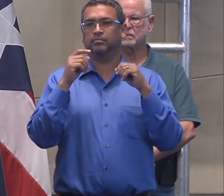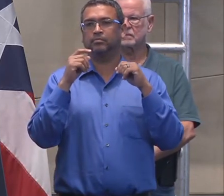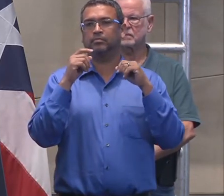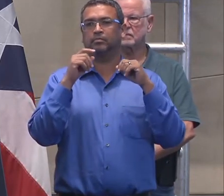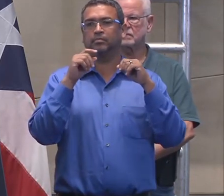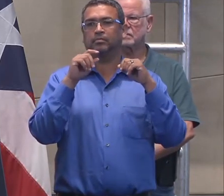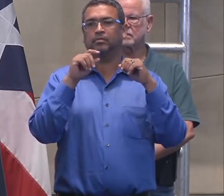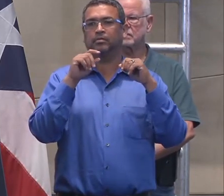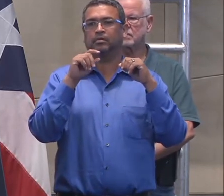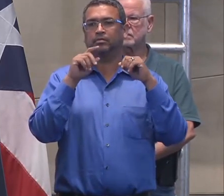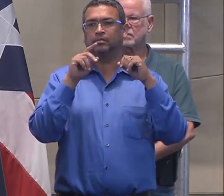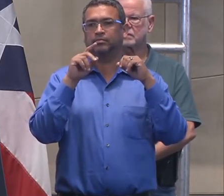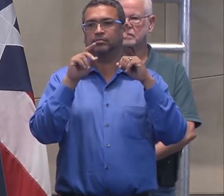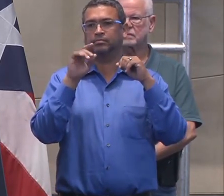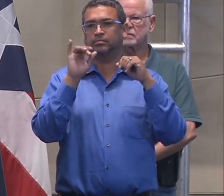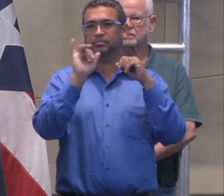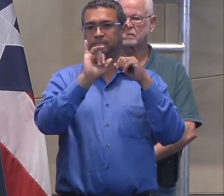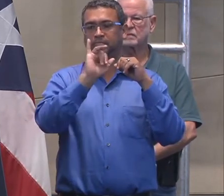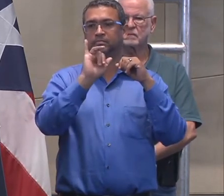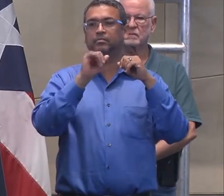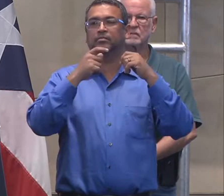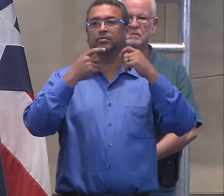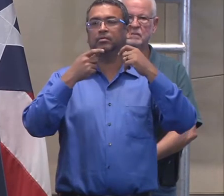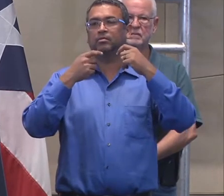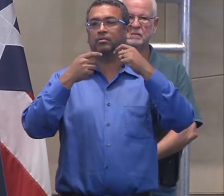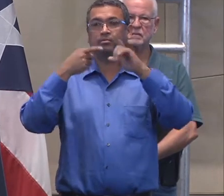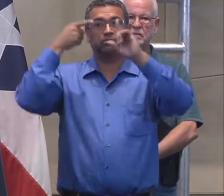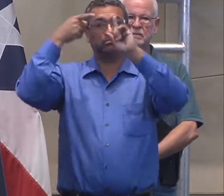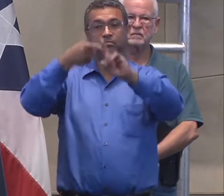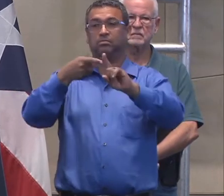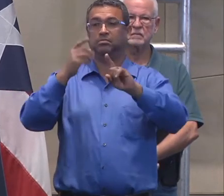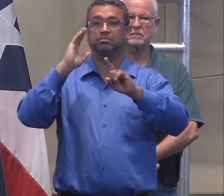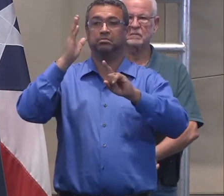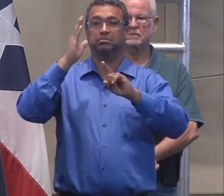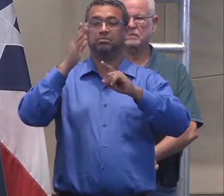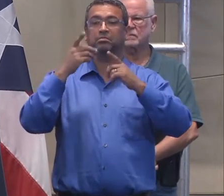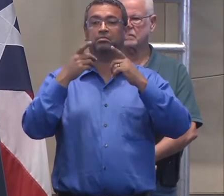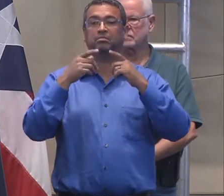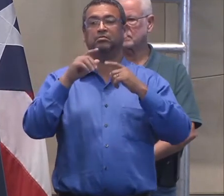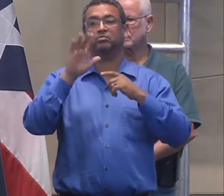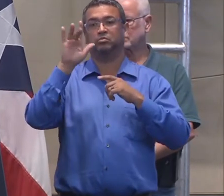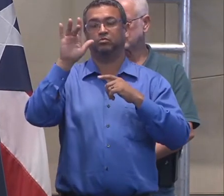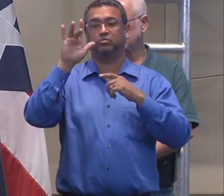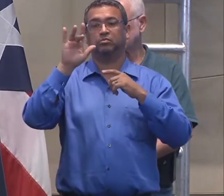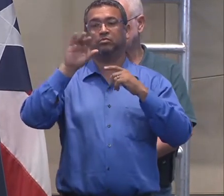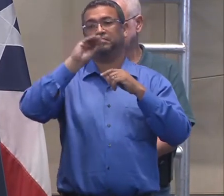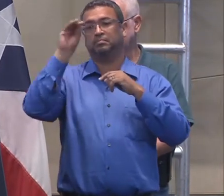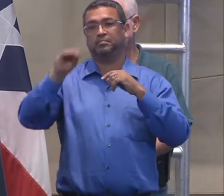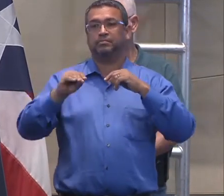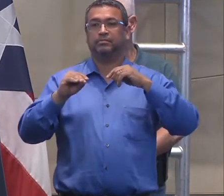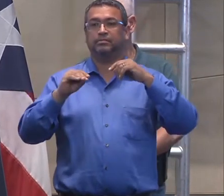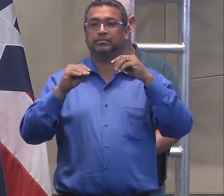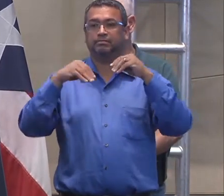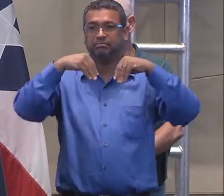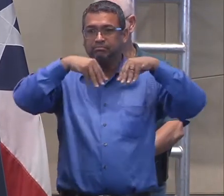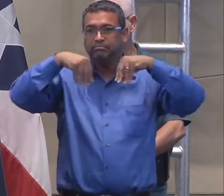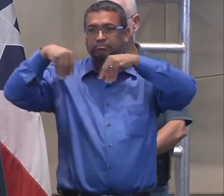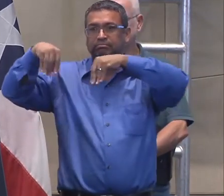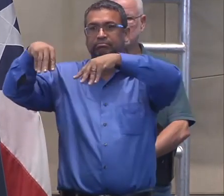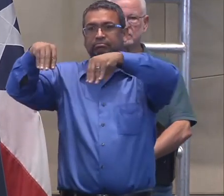10.7 yesterday. And of course, the objectives will be to have 25 percent by the month end.